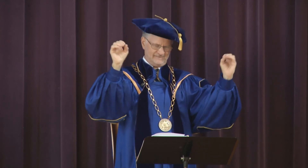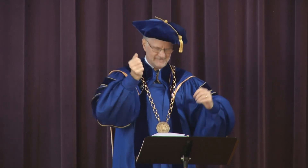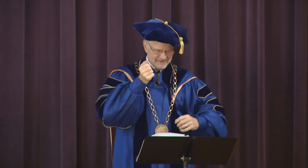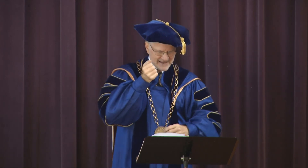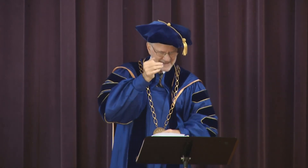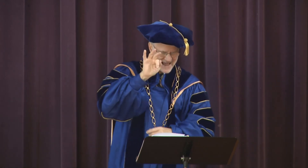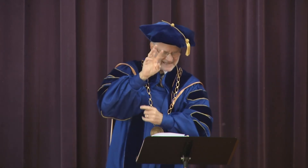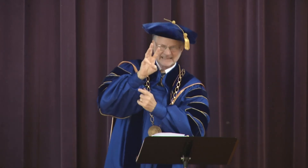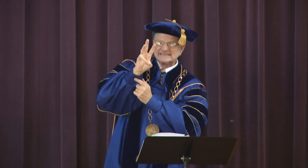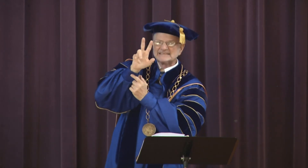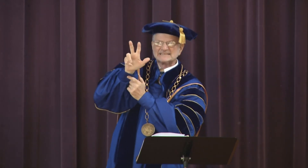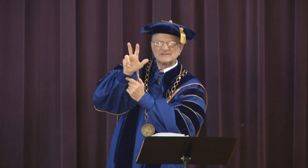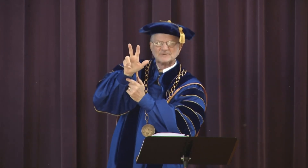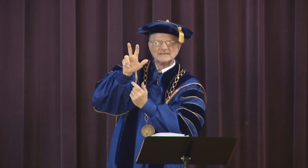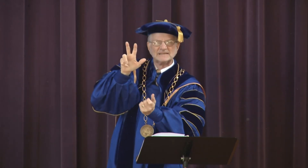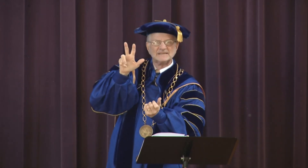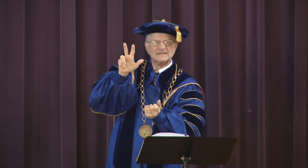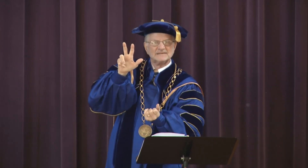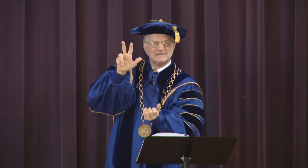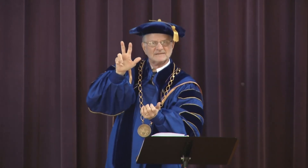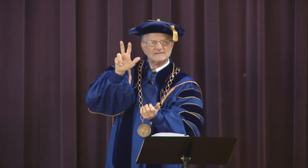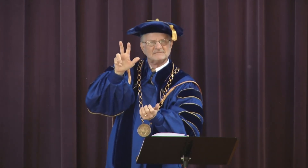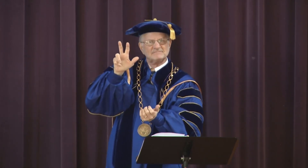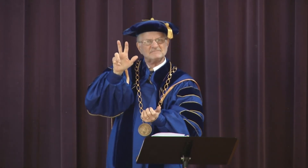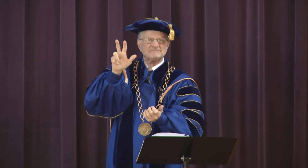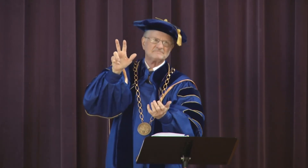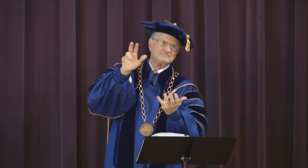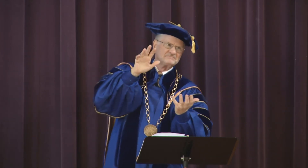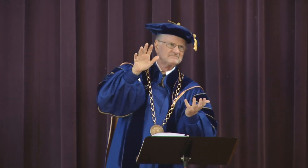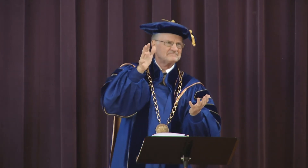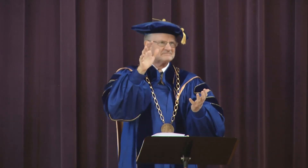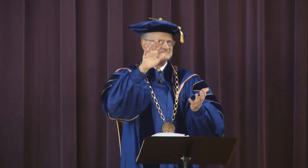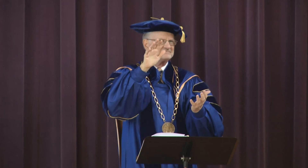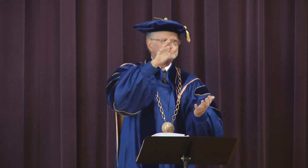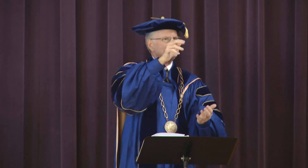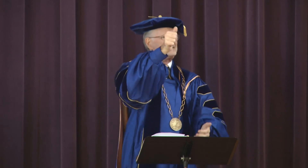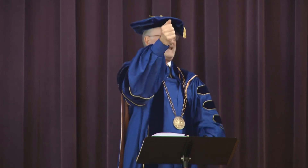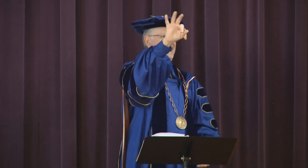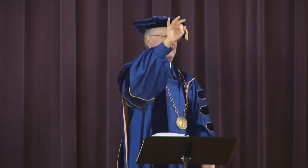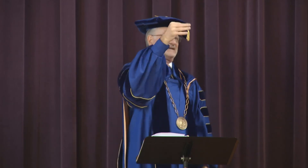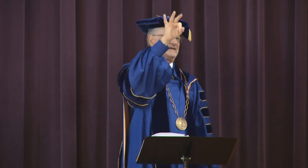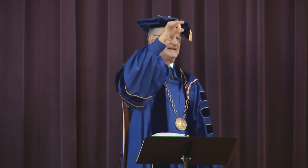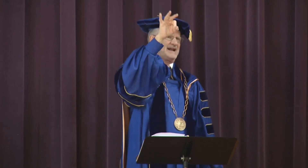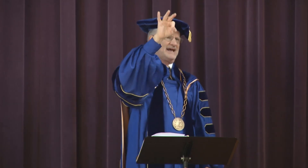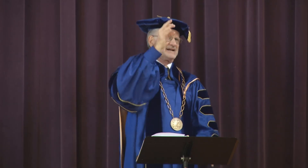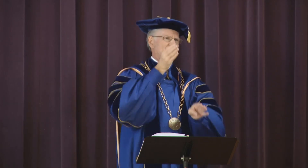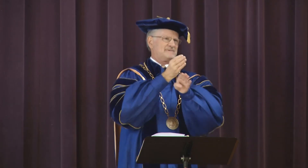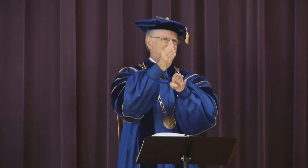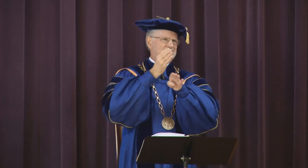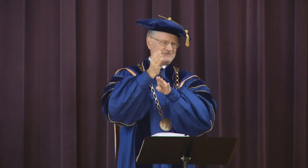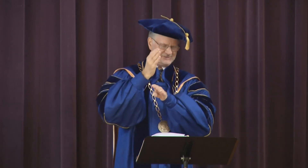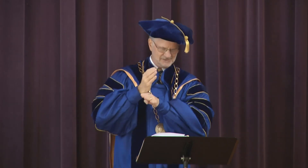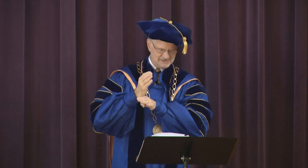answer. There were no majors. But in 1963, number of majors? 19 majors, right,